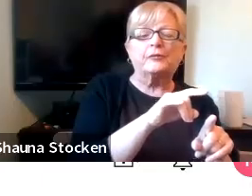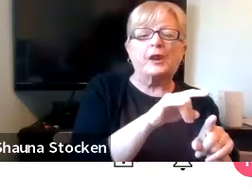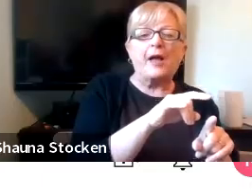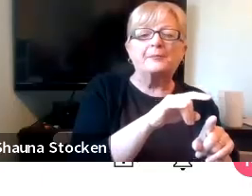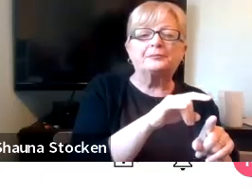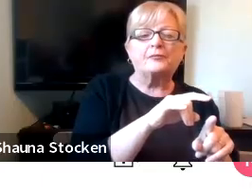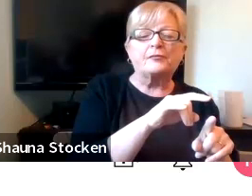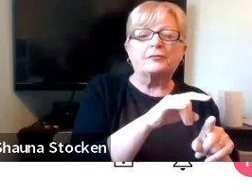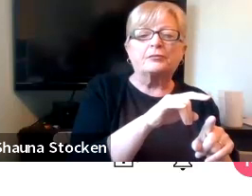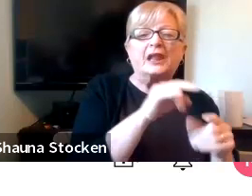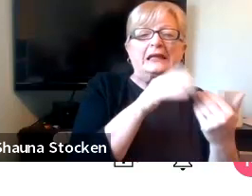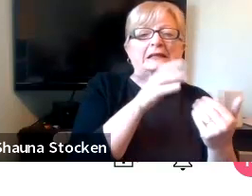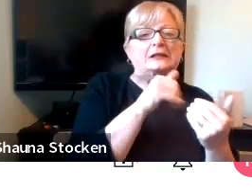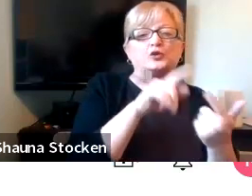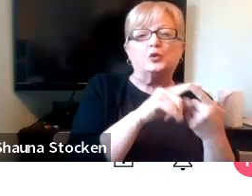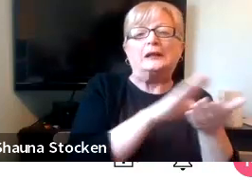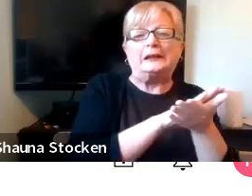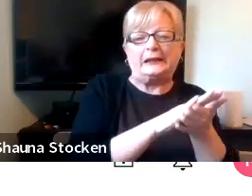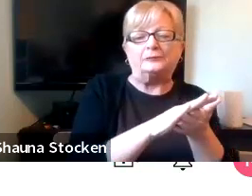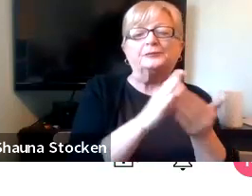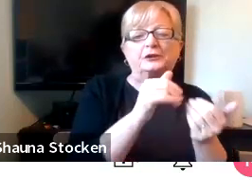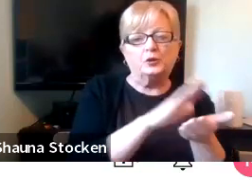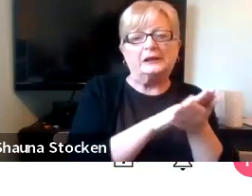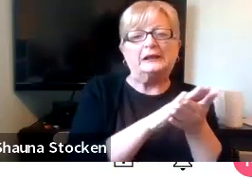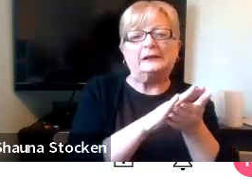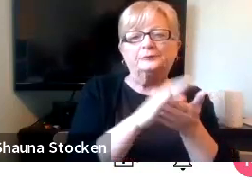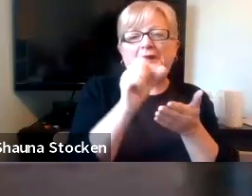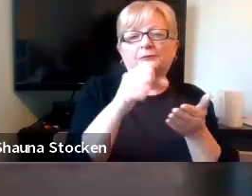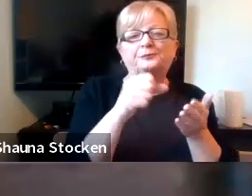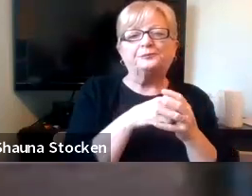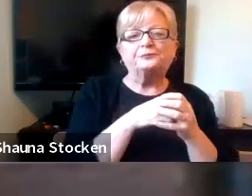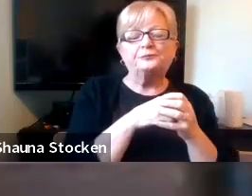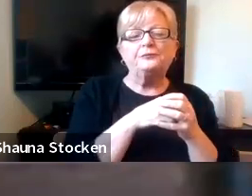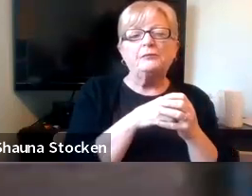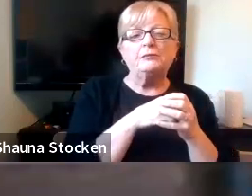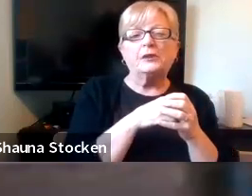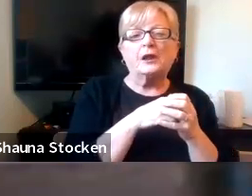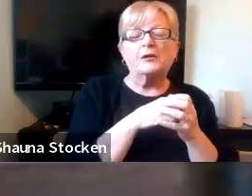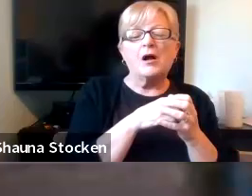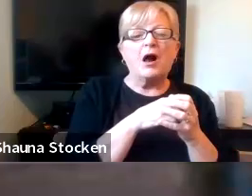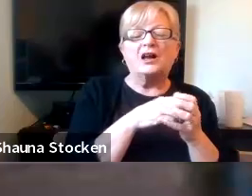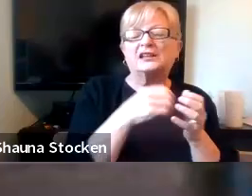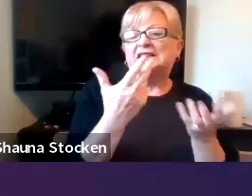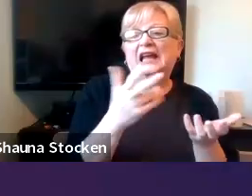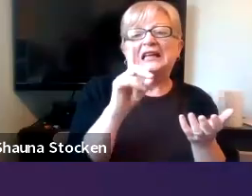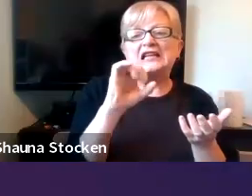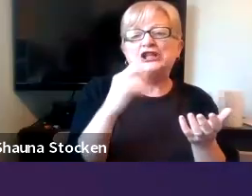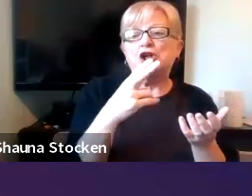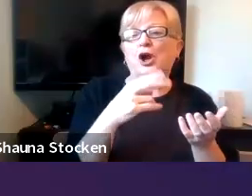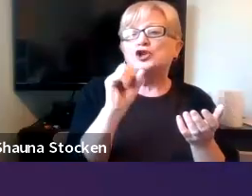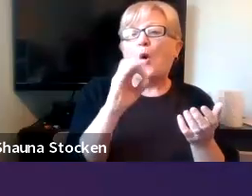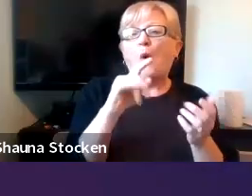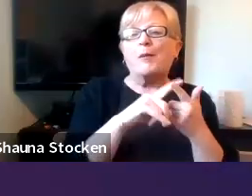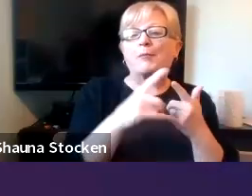it's really easy to clean even without the cleaning function. All I do is take a little bit of whatever dish soap I like and put a wet paper